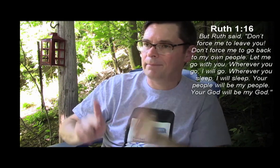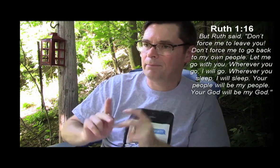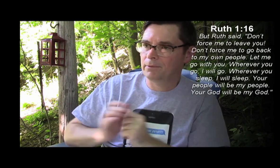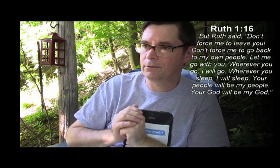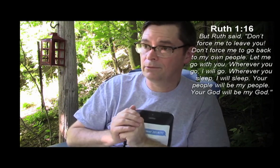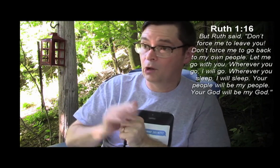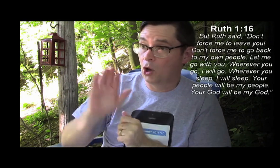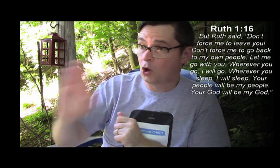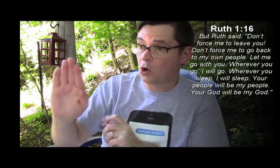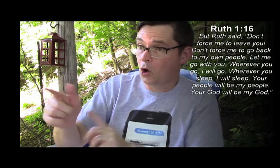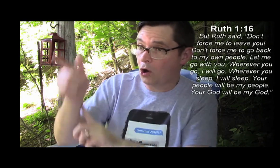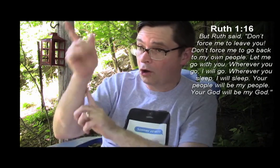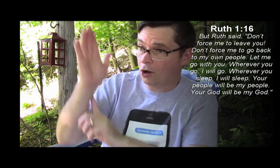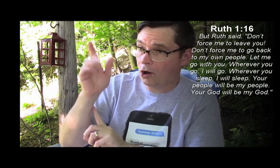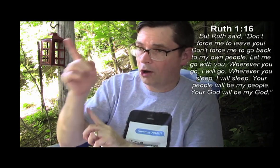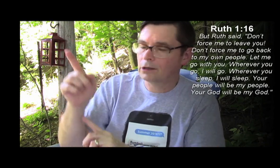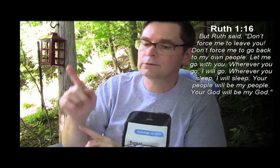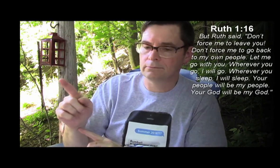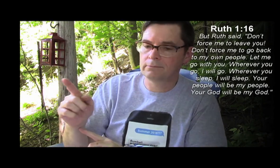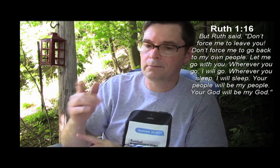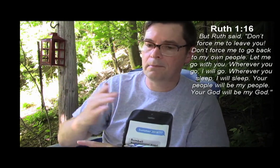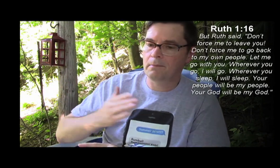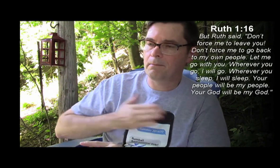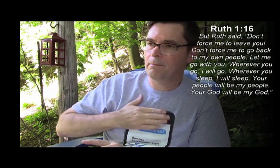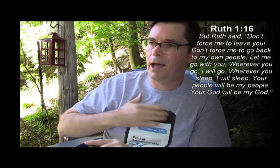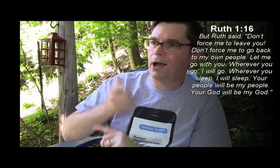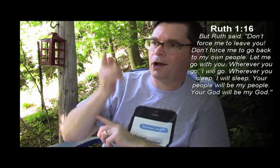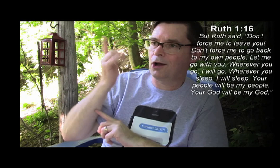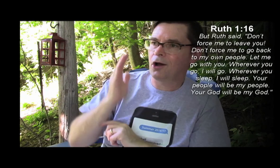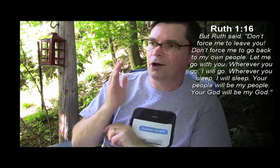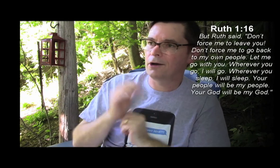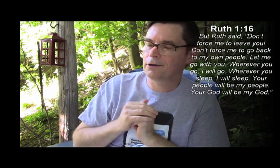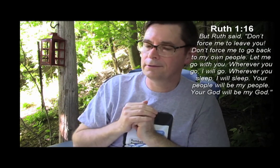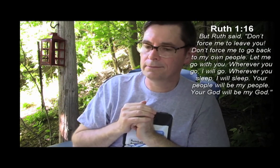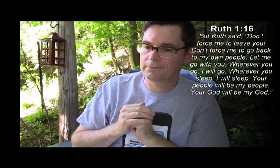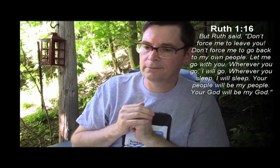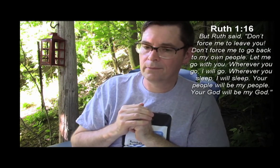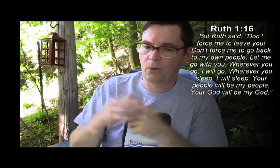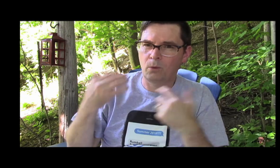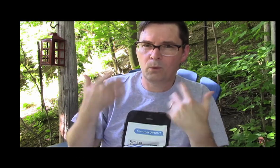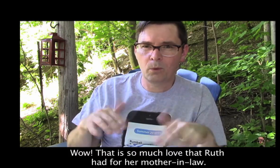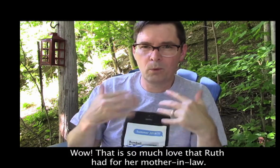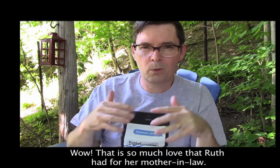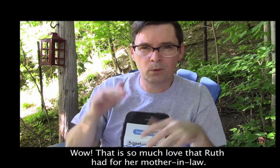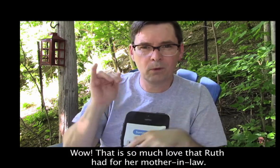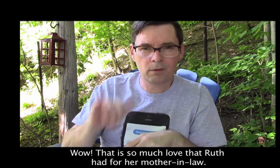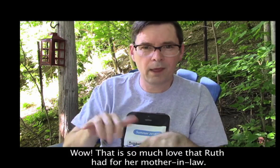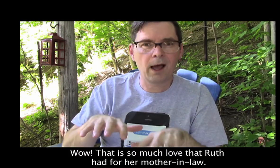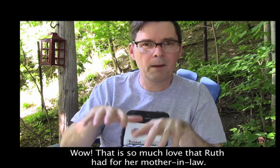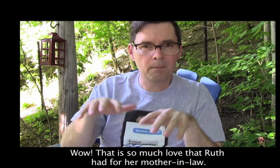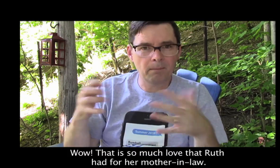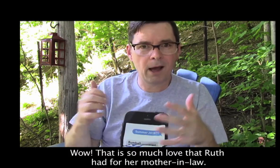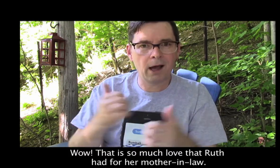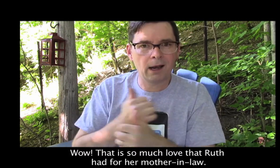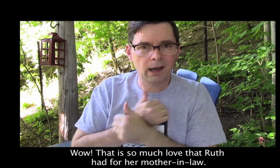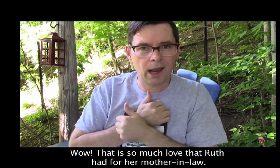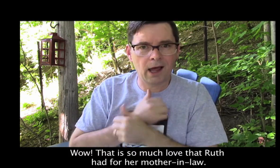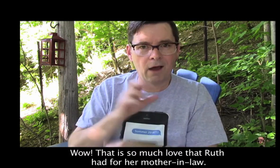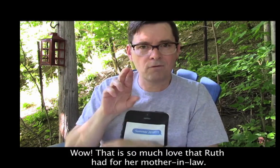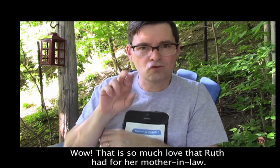people. Your God will be my God." Wow, that is so